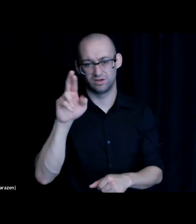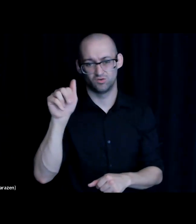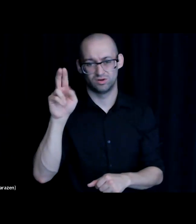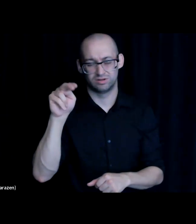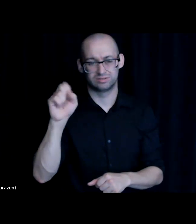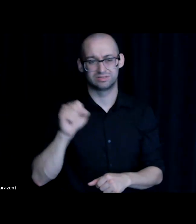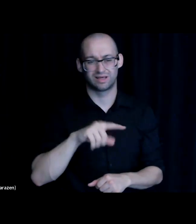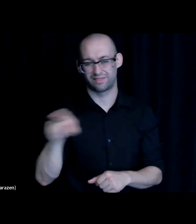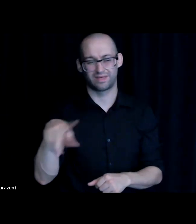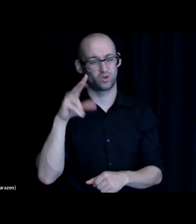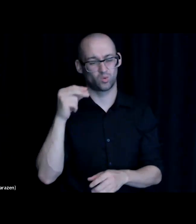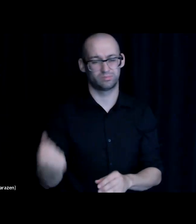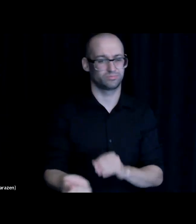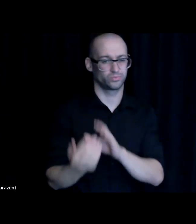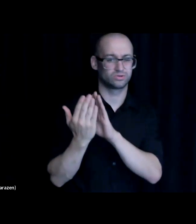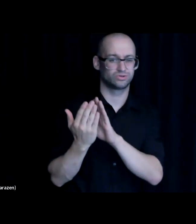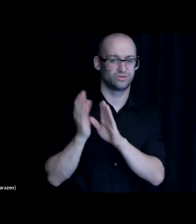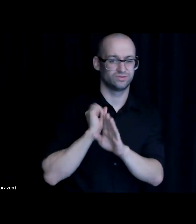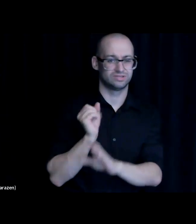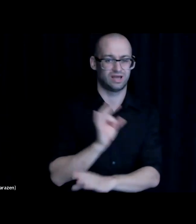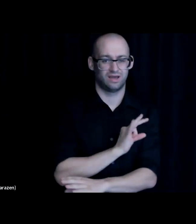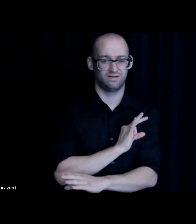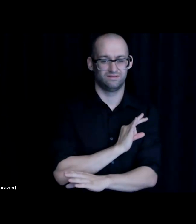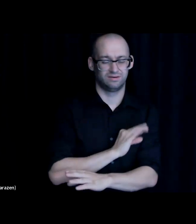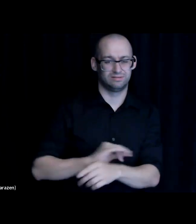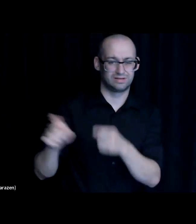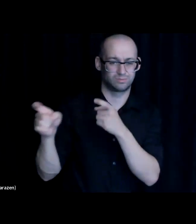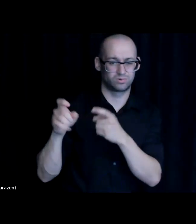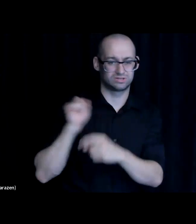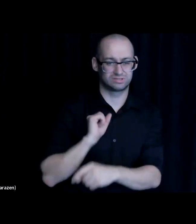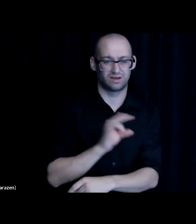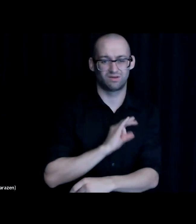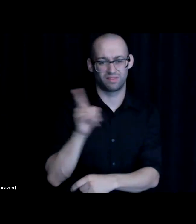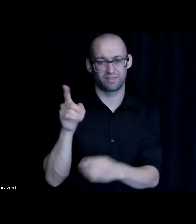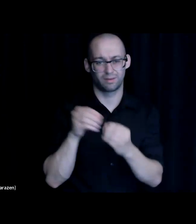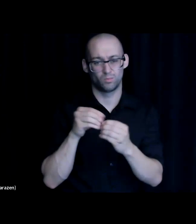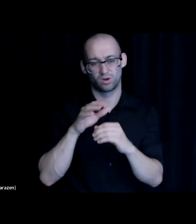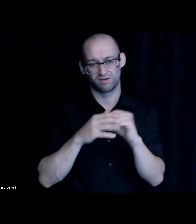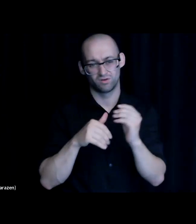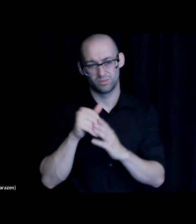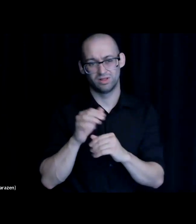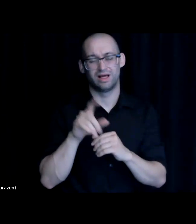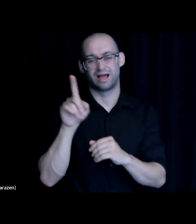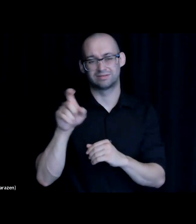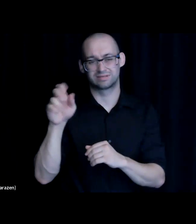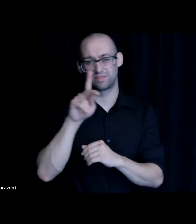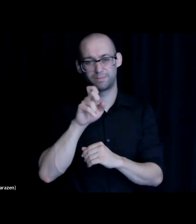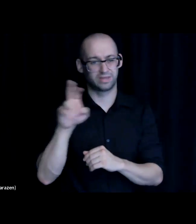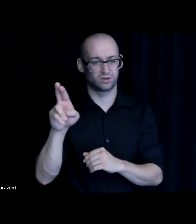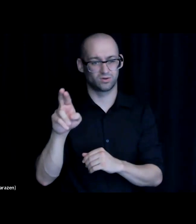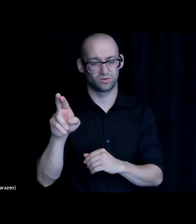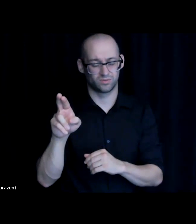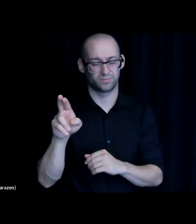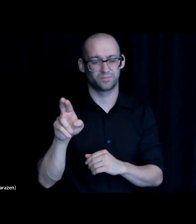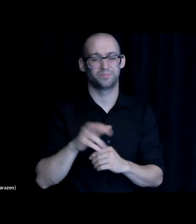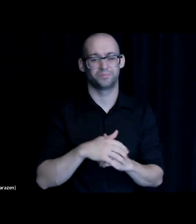don't approach faculty or administration, ask questions. They're more comfortable asking their peers. So we set up the areas, the